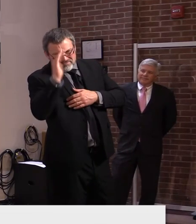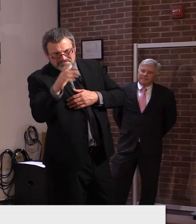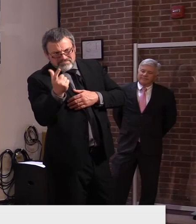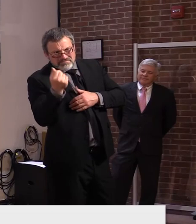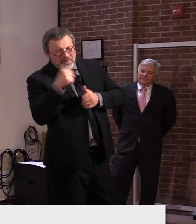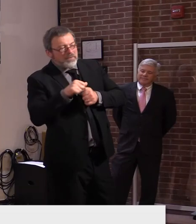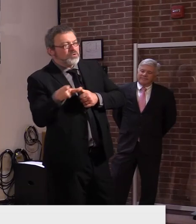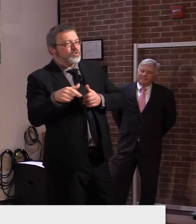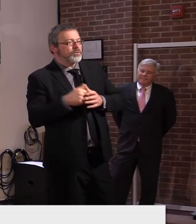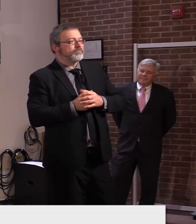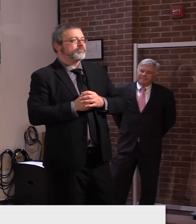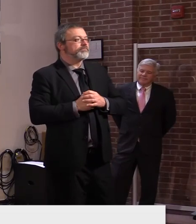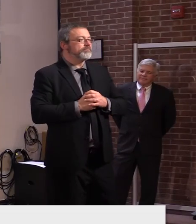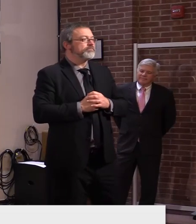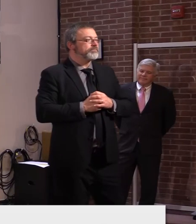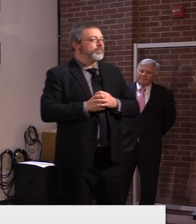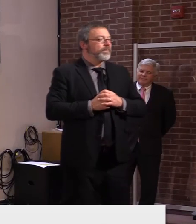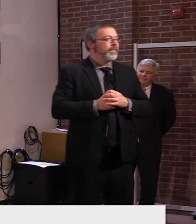back to you.